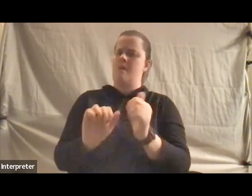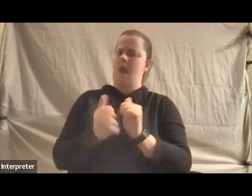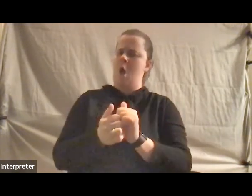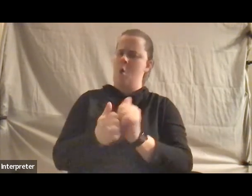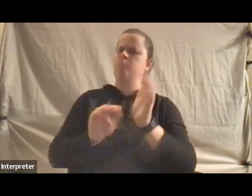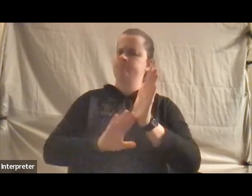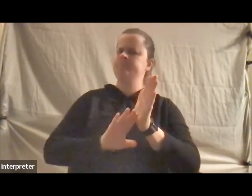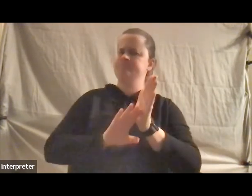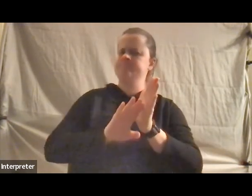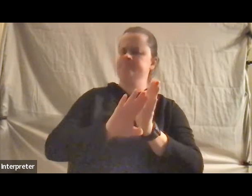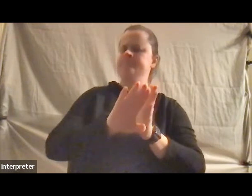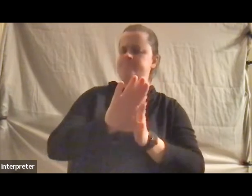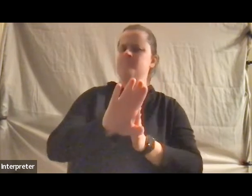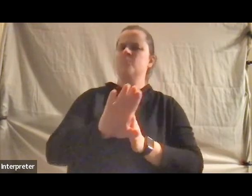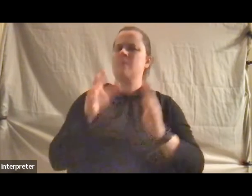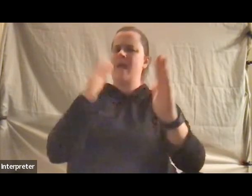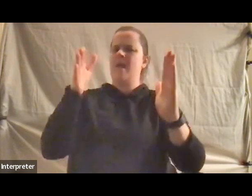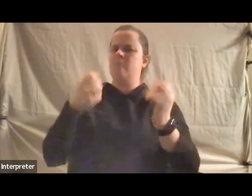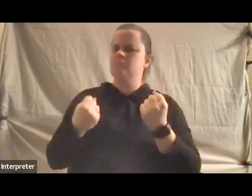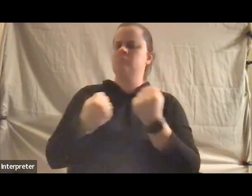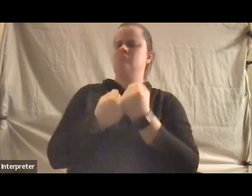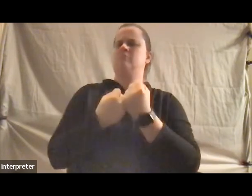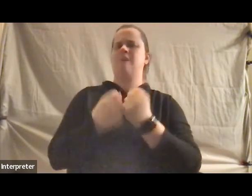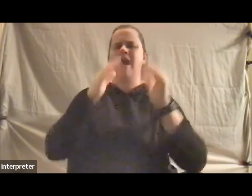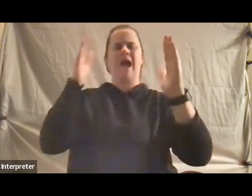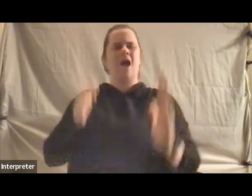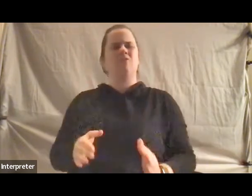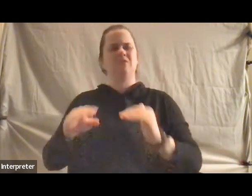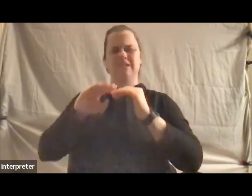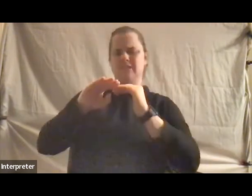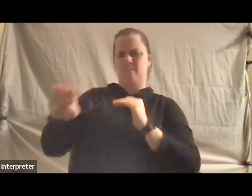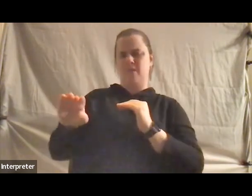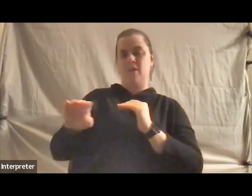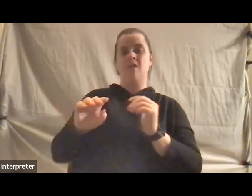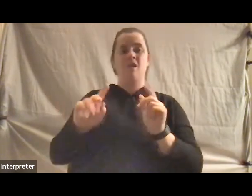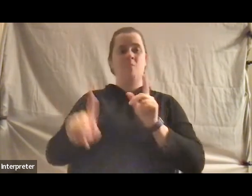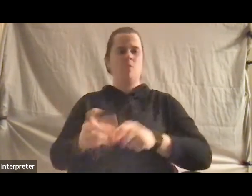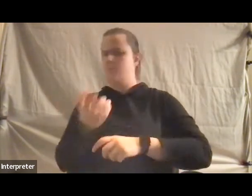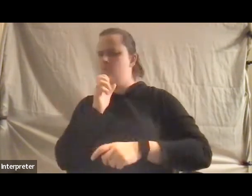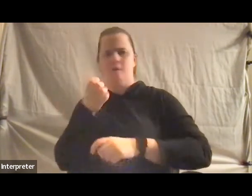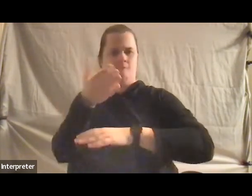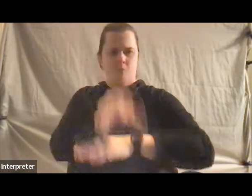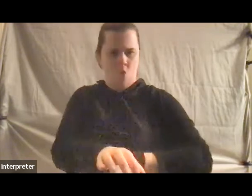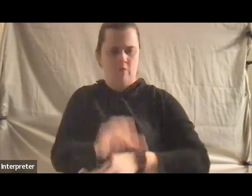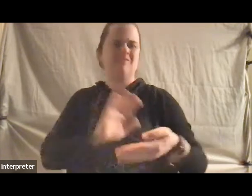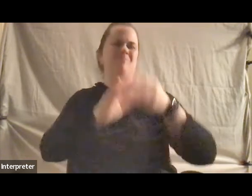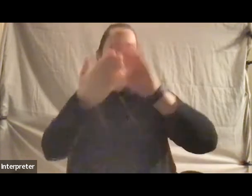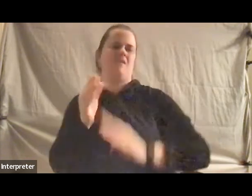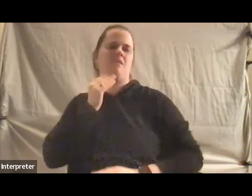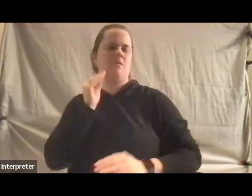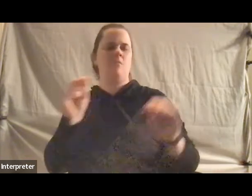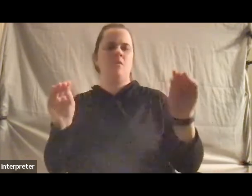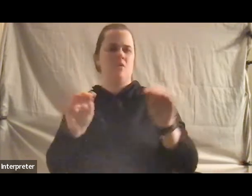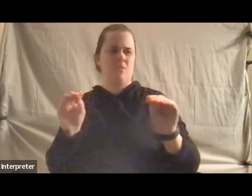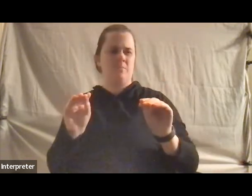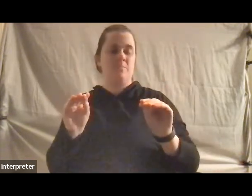housing stability so that people are not forced to become homeless. Sustaining prevention programs such as the city's